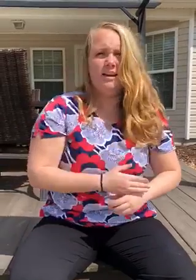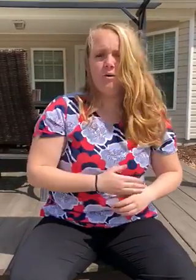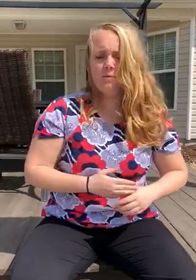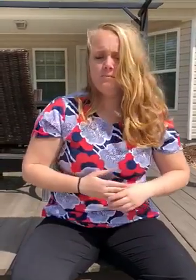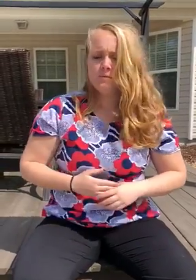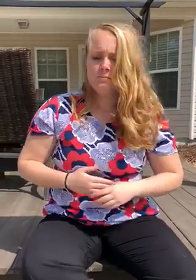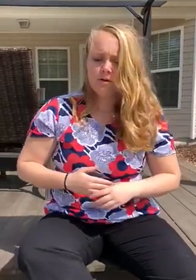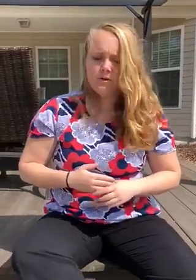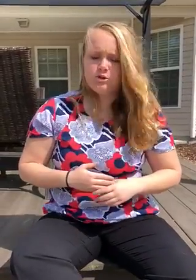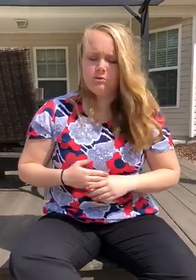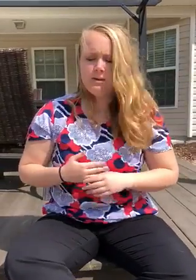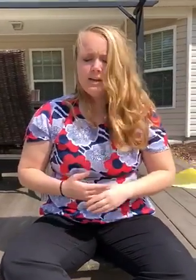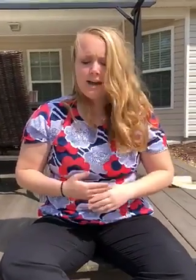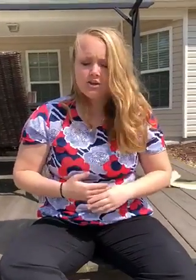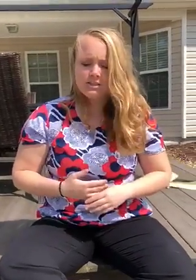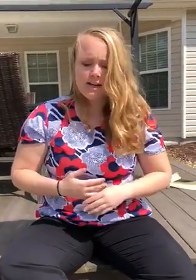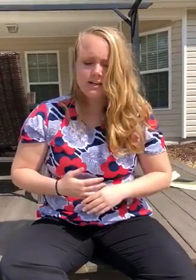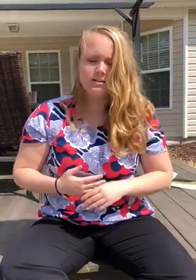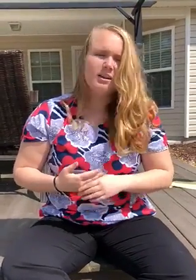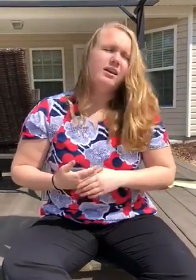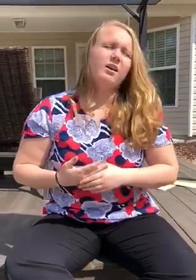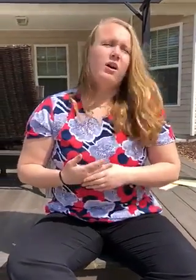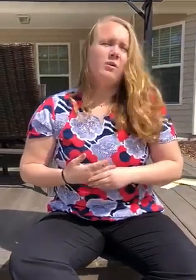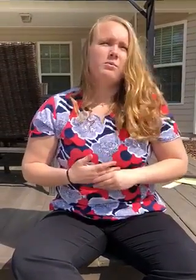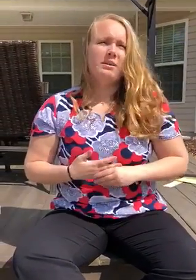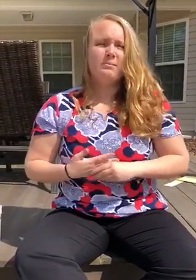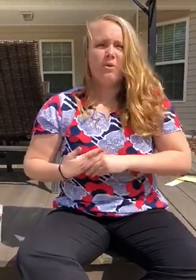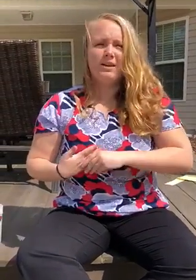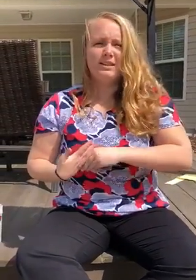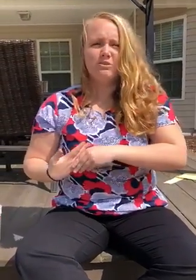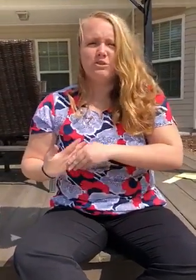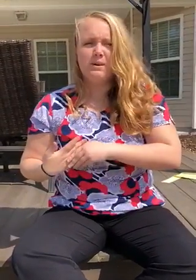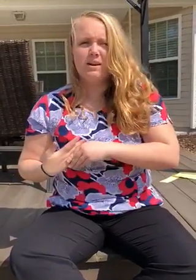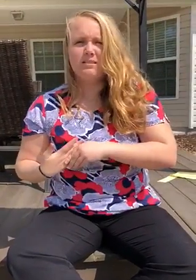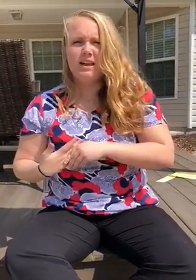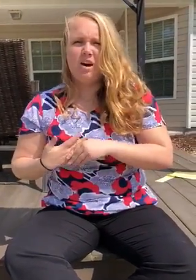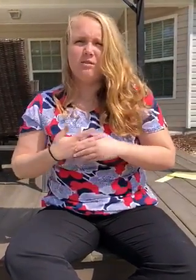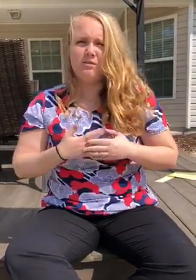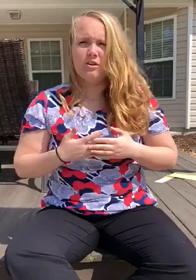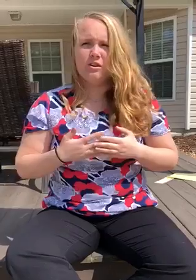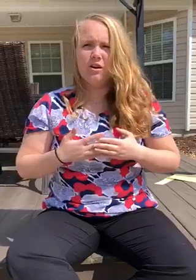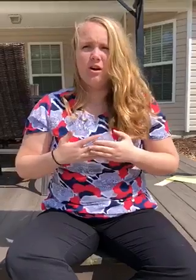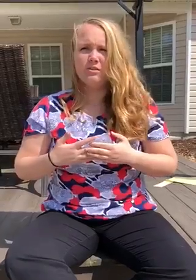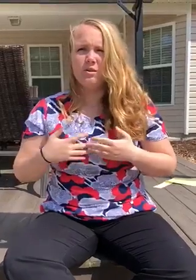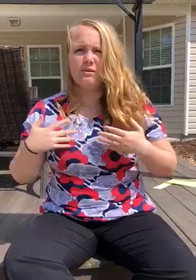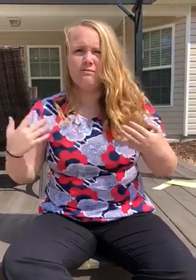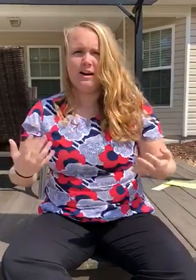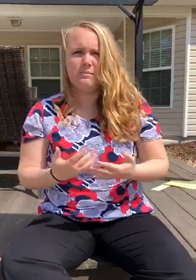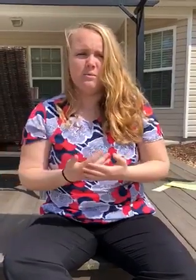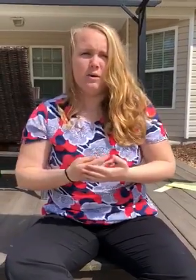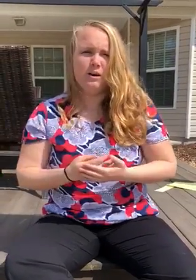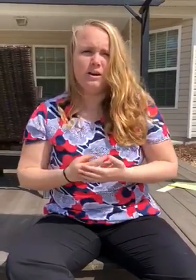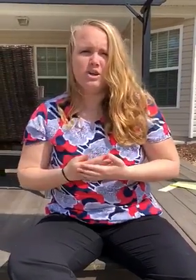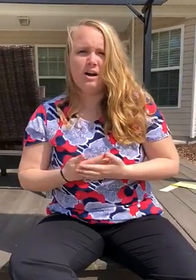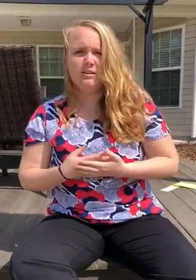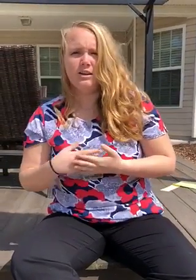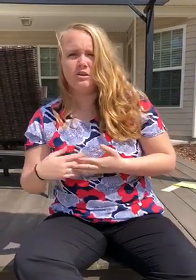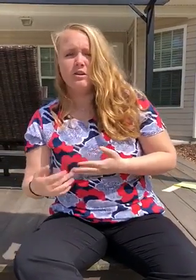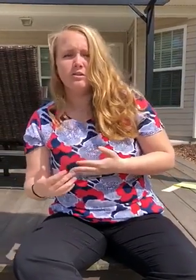help, but going to a pediatric dentist would be more ideal, just because they offer also an environment where a child like